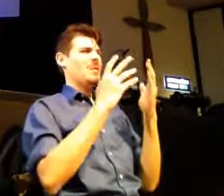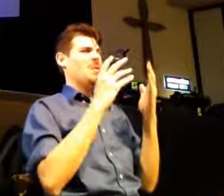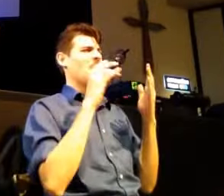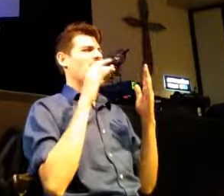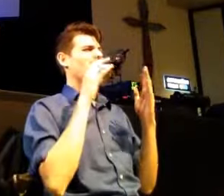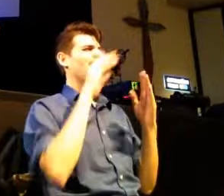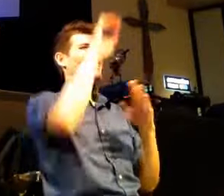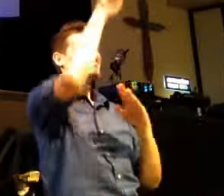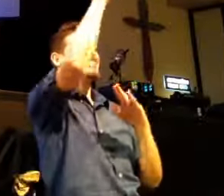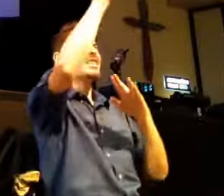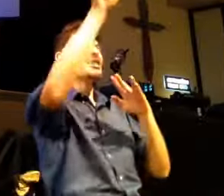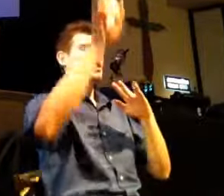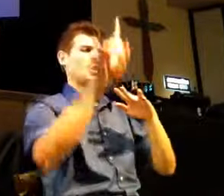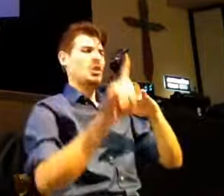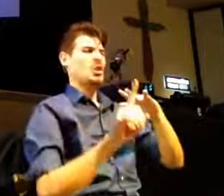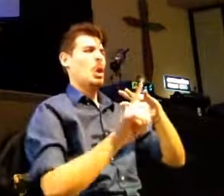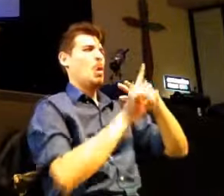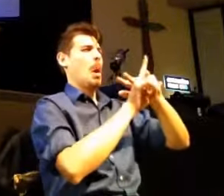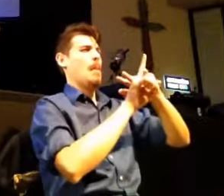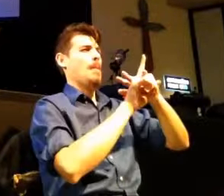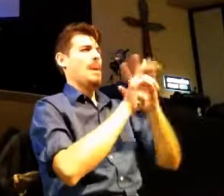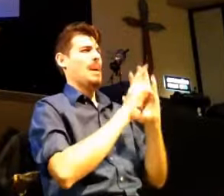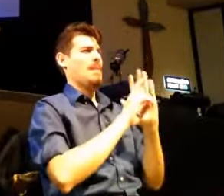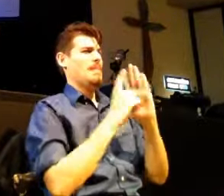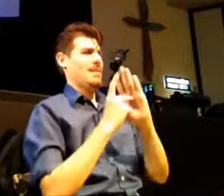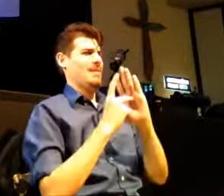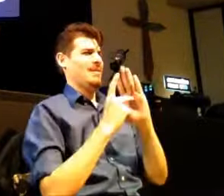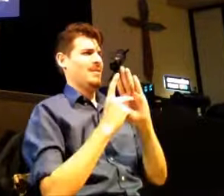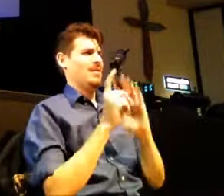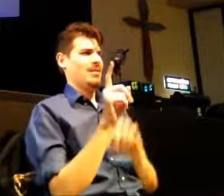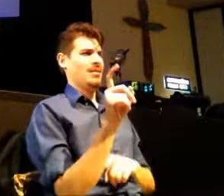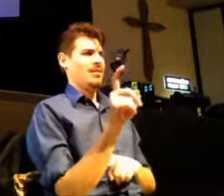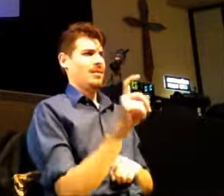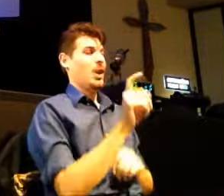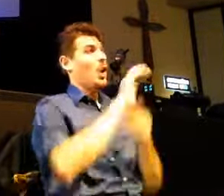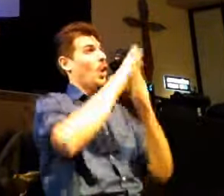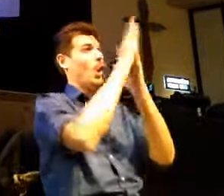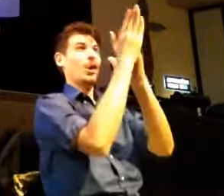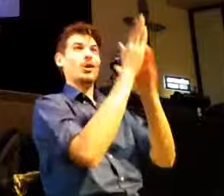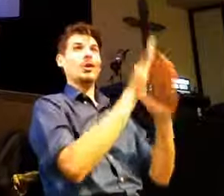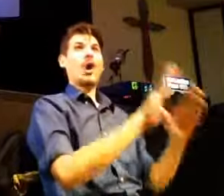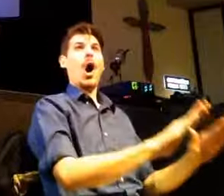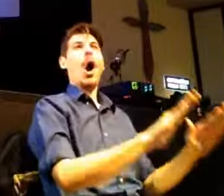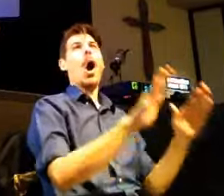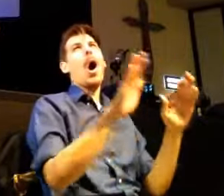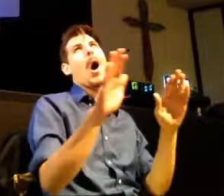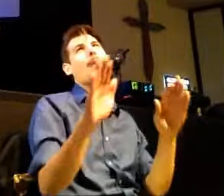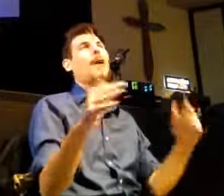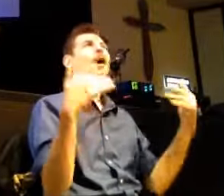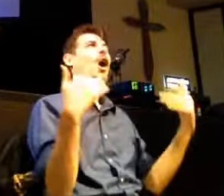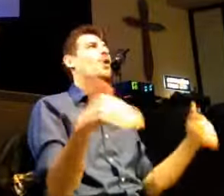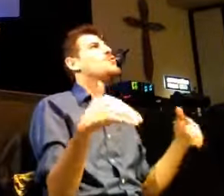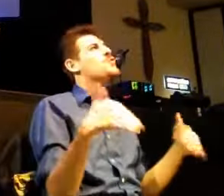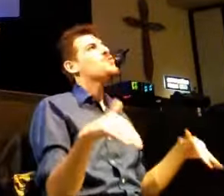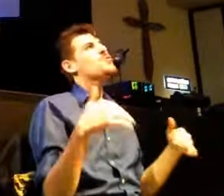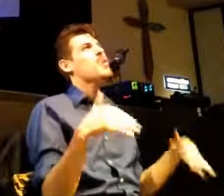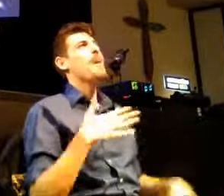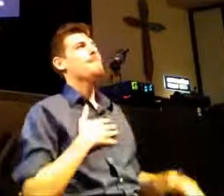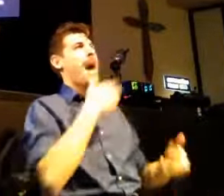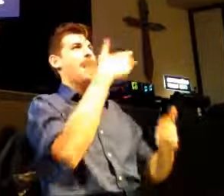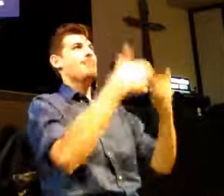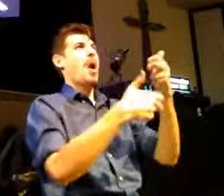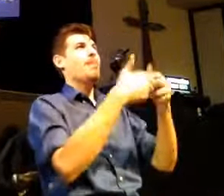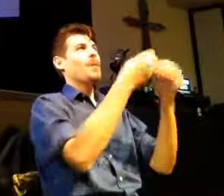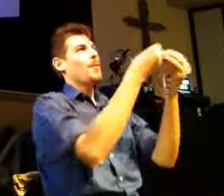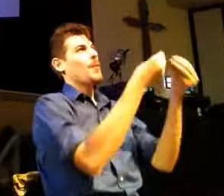up? That the storm gets calmed. Oh yeah, I know God showed up because my problems went